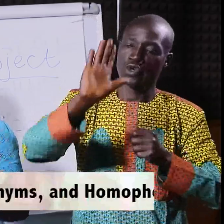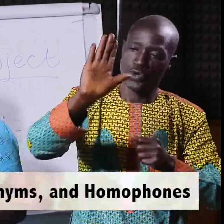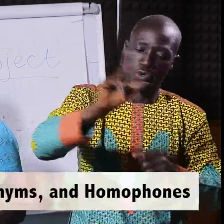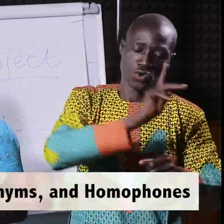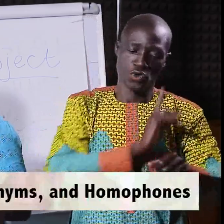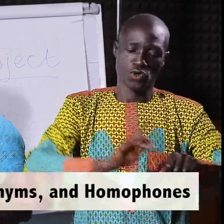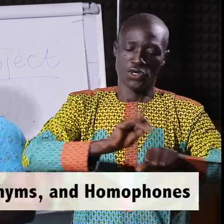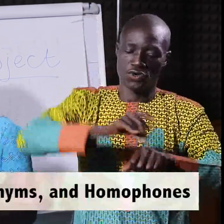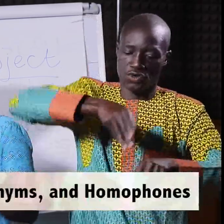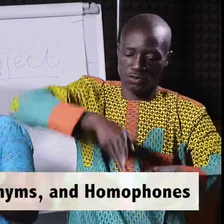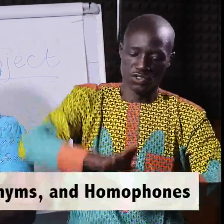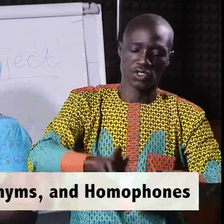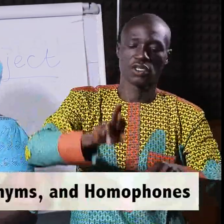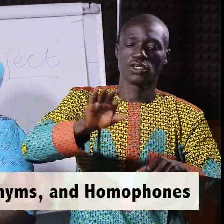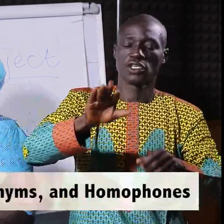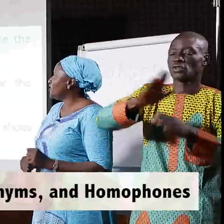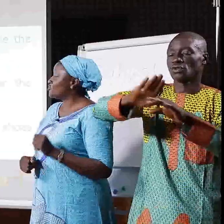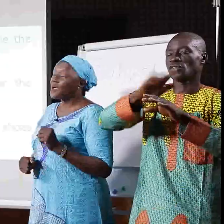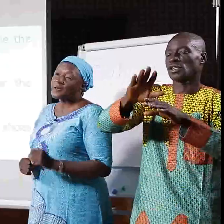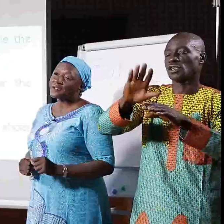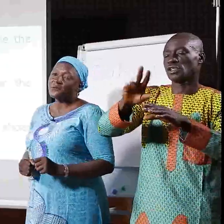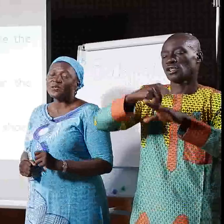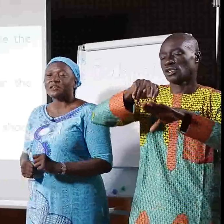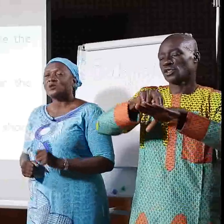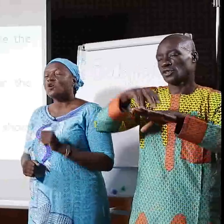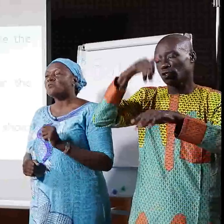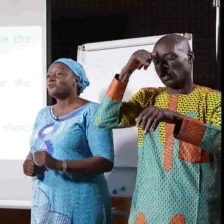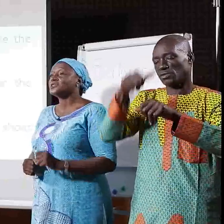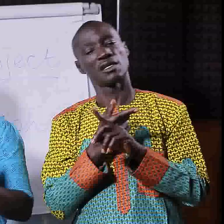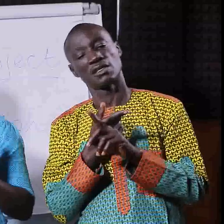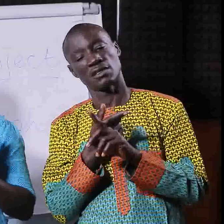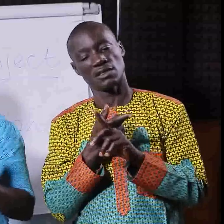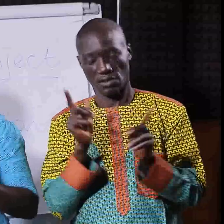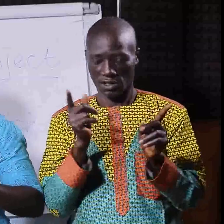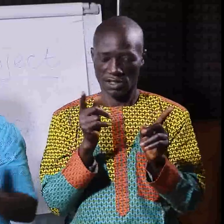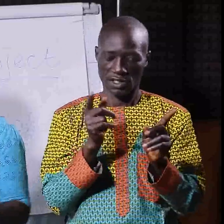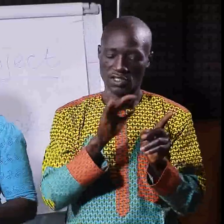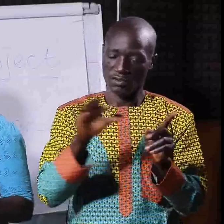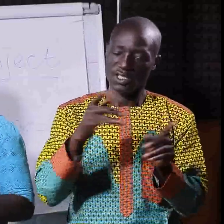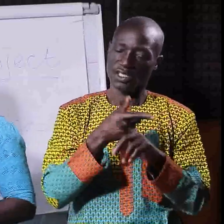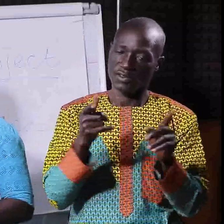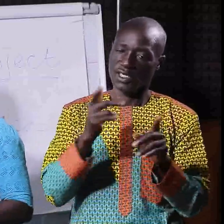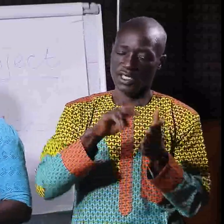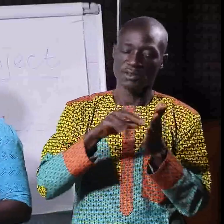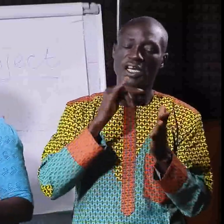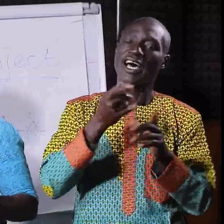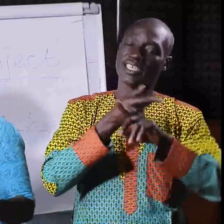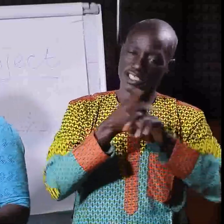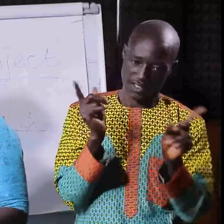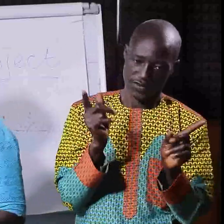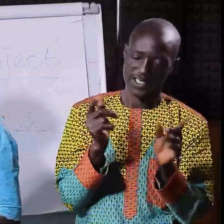reign over the entire nation. Remember, we said homophones are spelled differently and their meanings